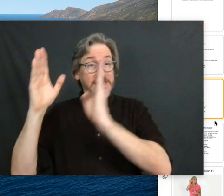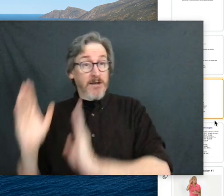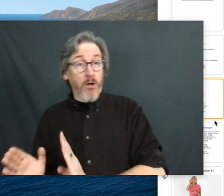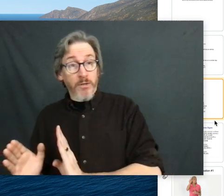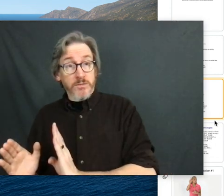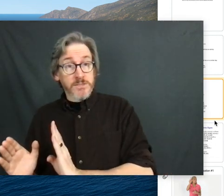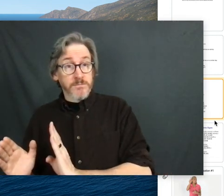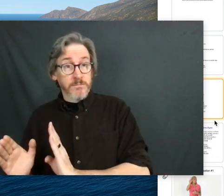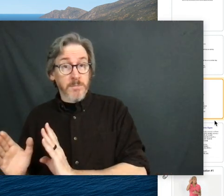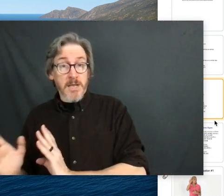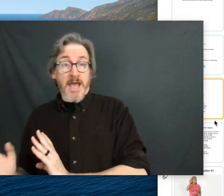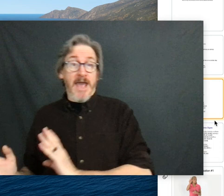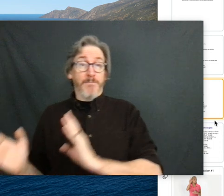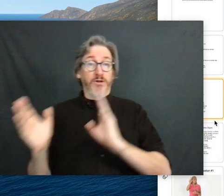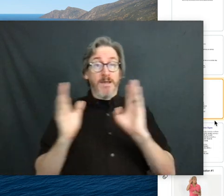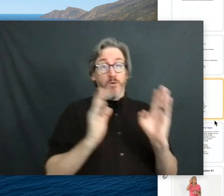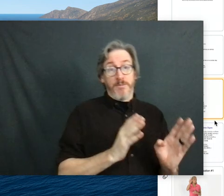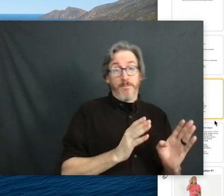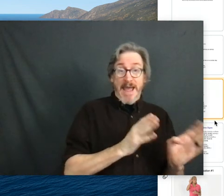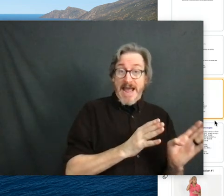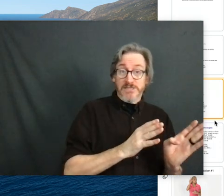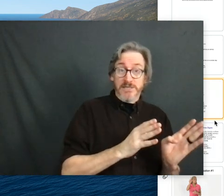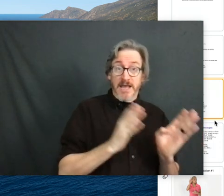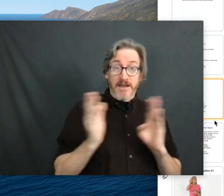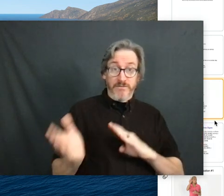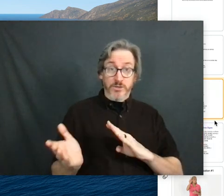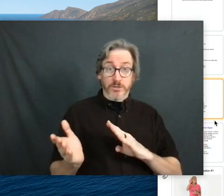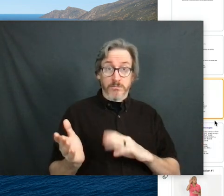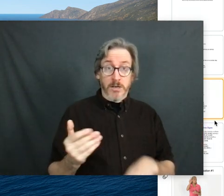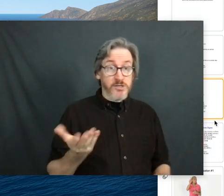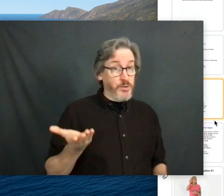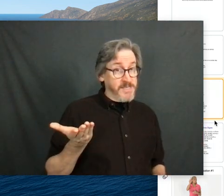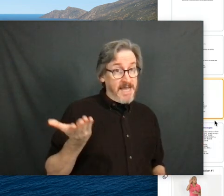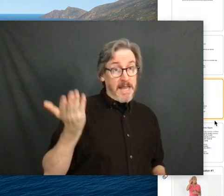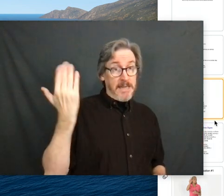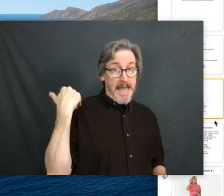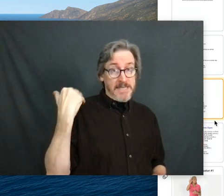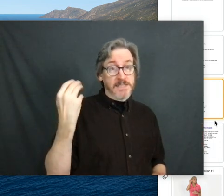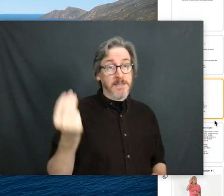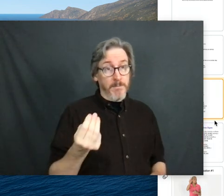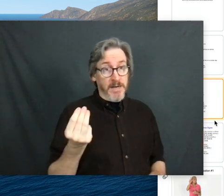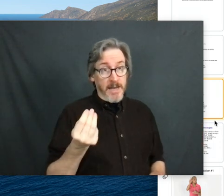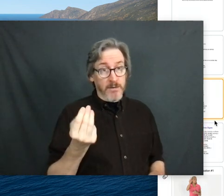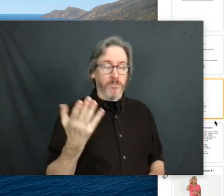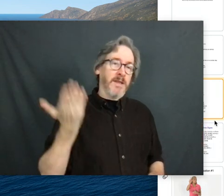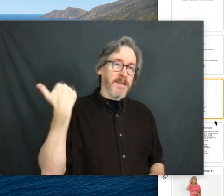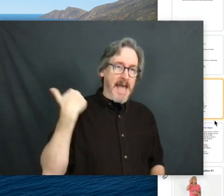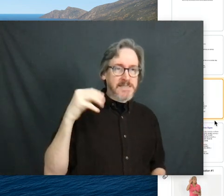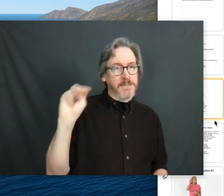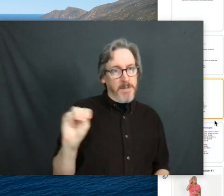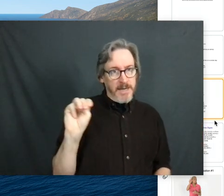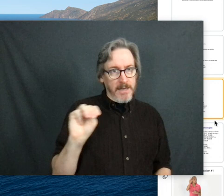so now we can take all those and put them with past and future. So you can say last Monday,